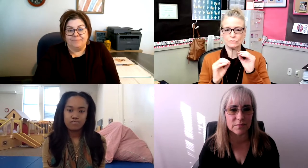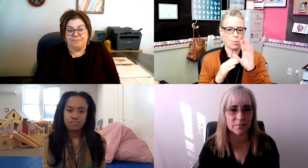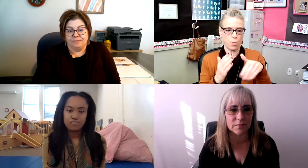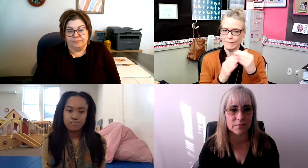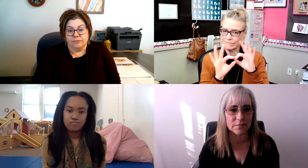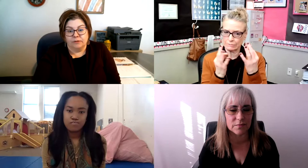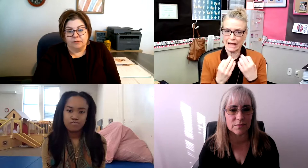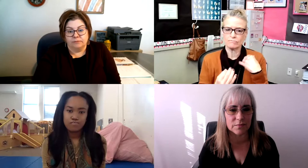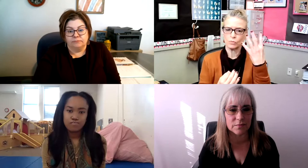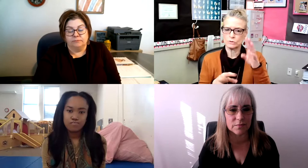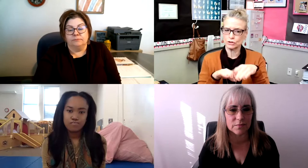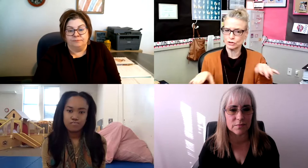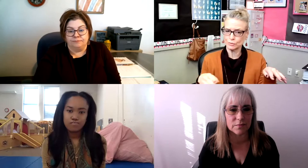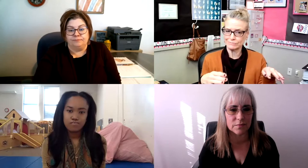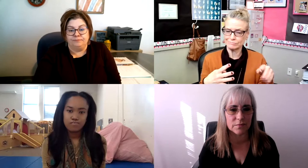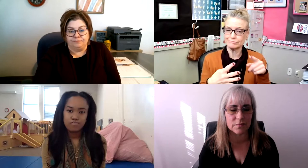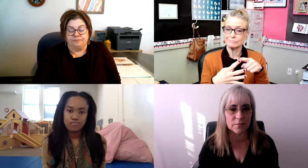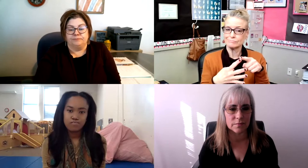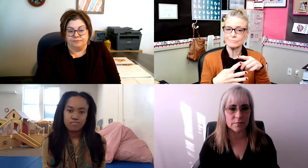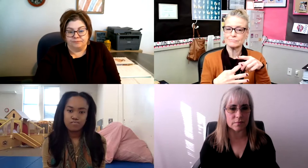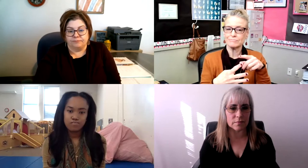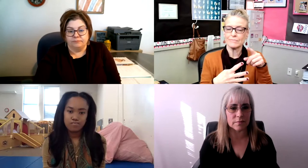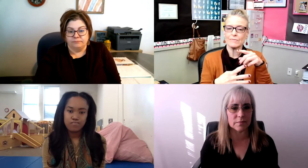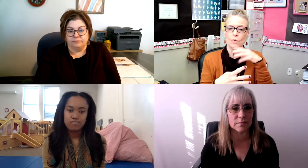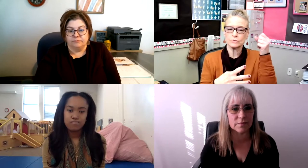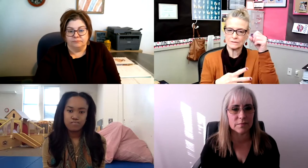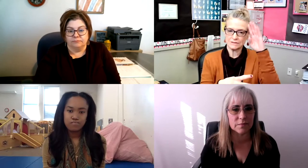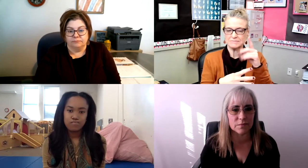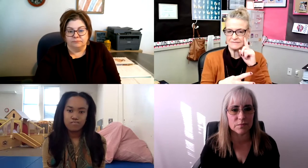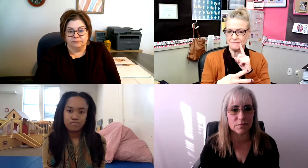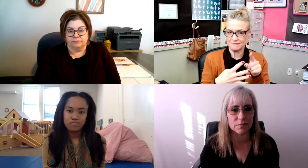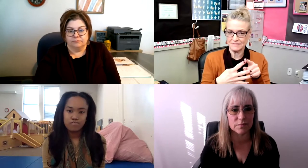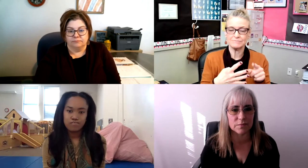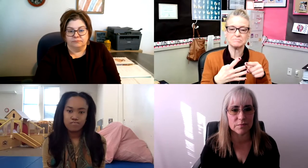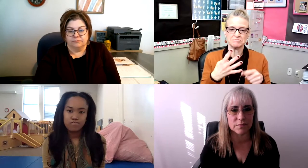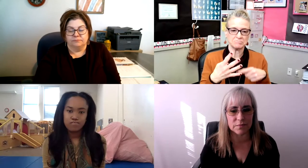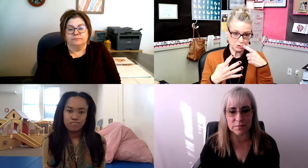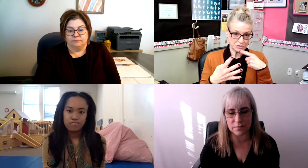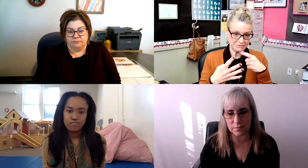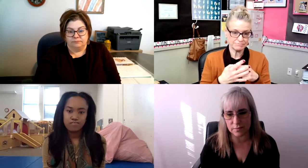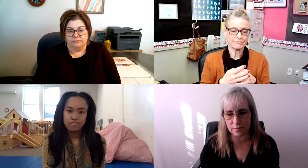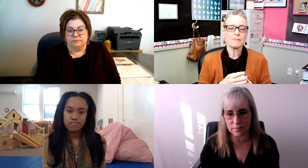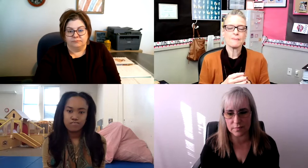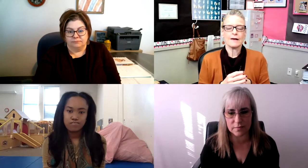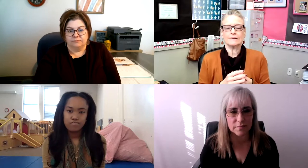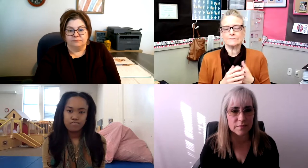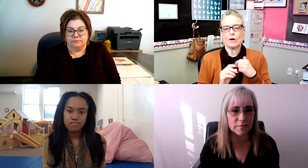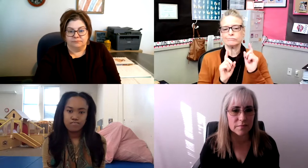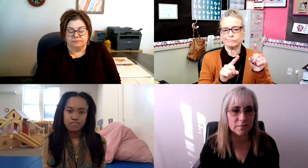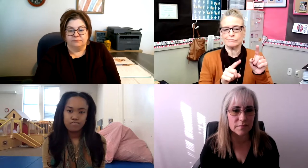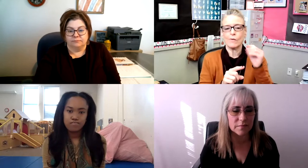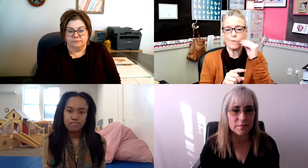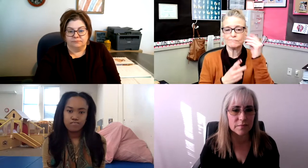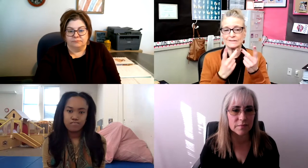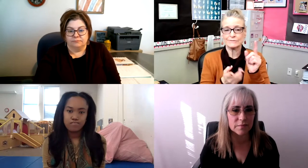languages. So I started to teach the whole family. They had 4 children. The oldest son was deaf and the younger 3